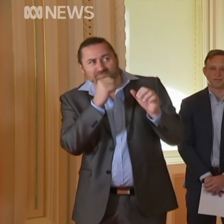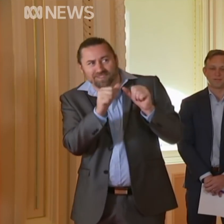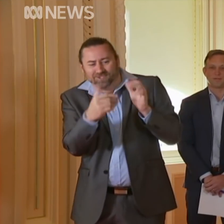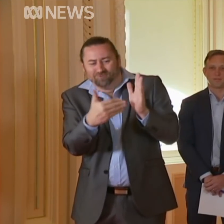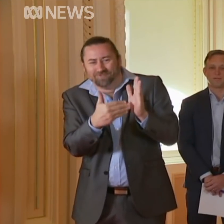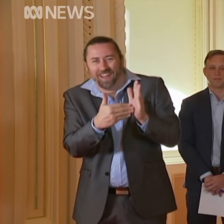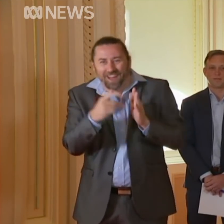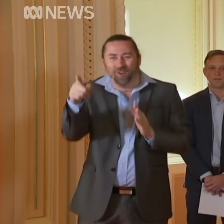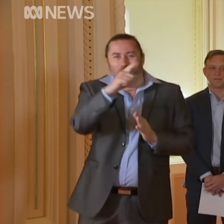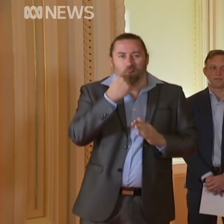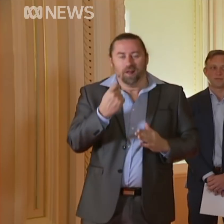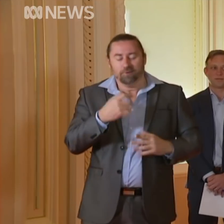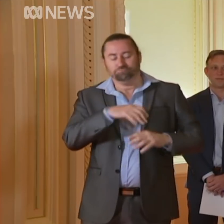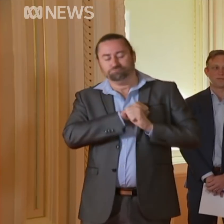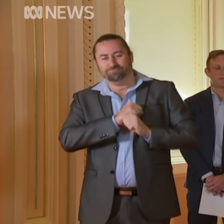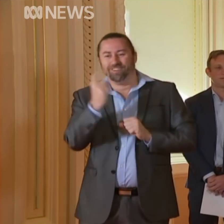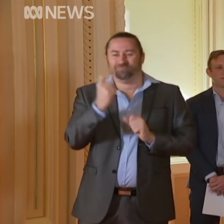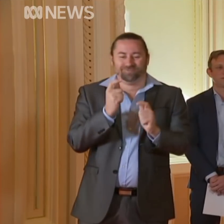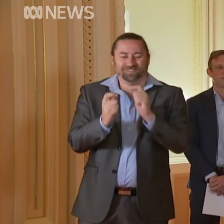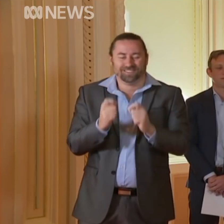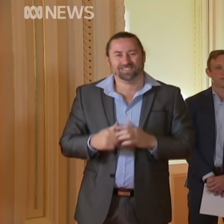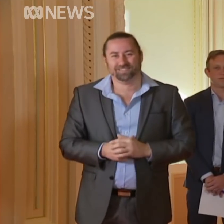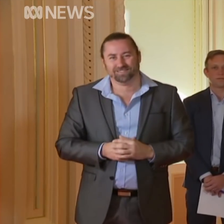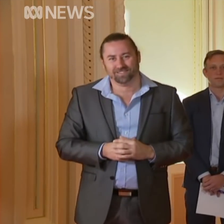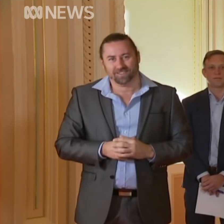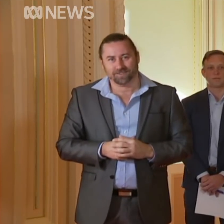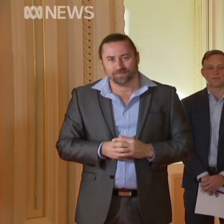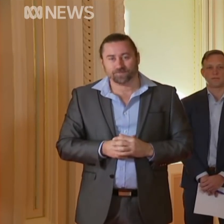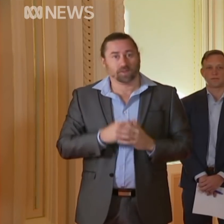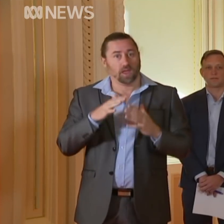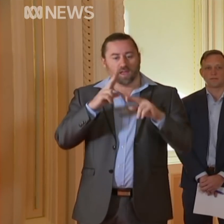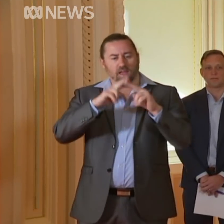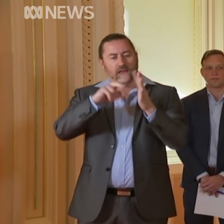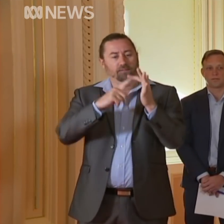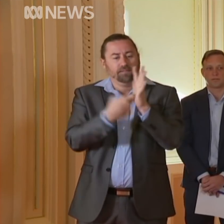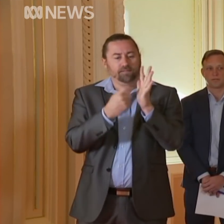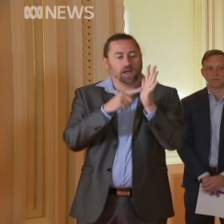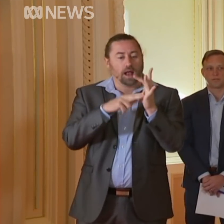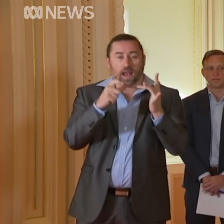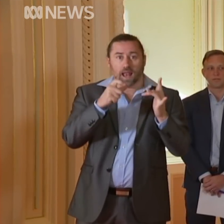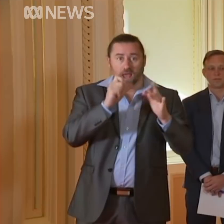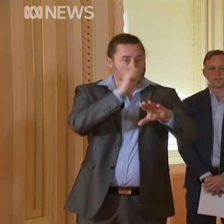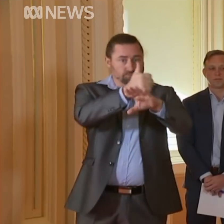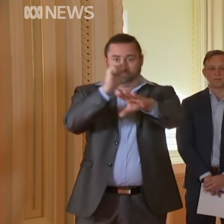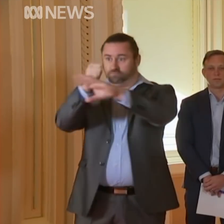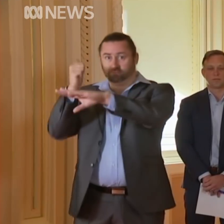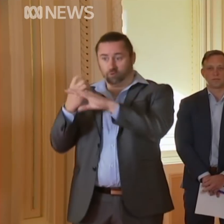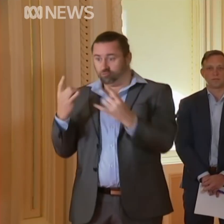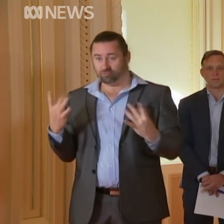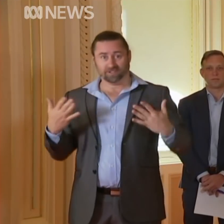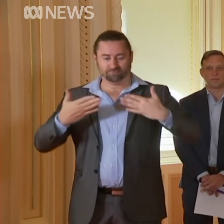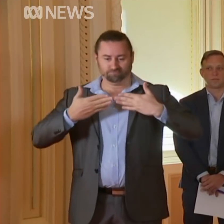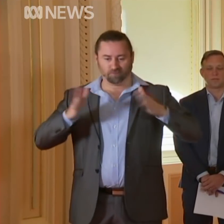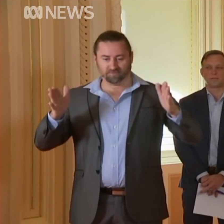so more people can come forward and get tested. We've got all of those clinics open. They're ready to have people